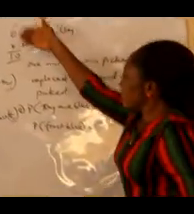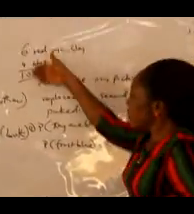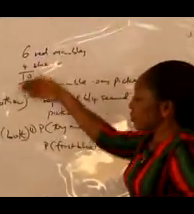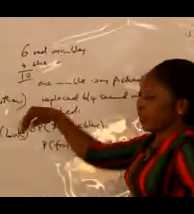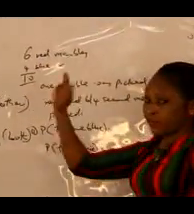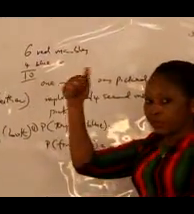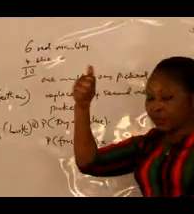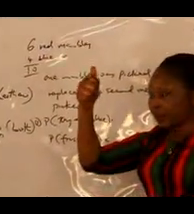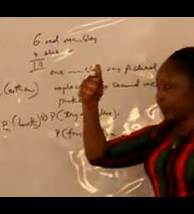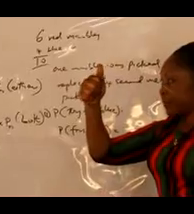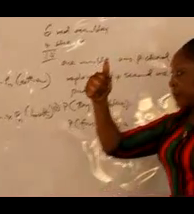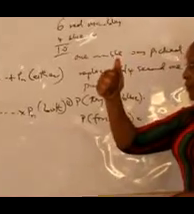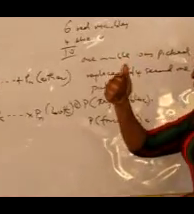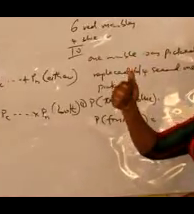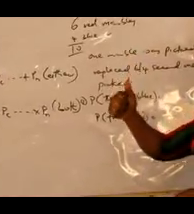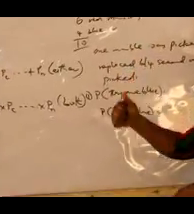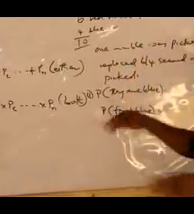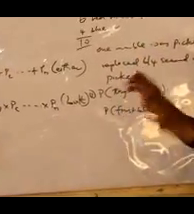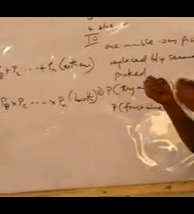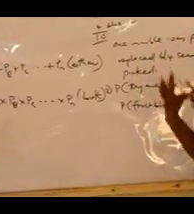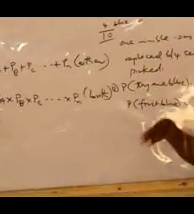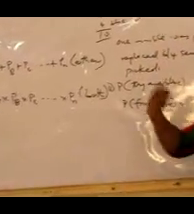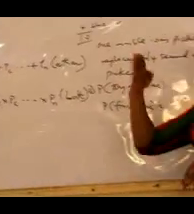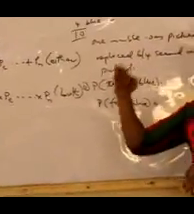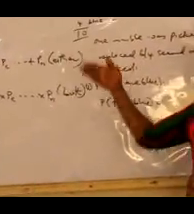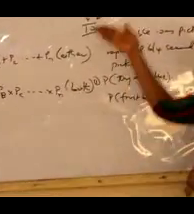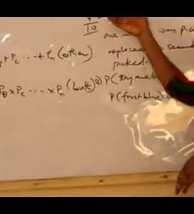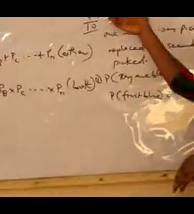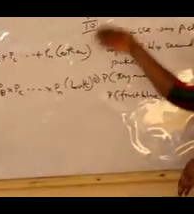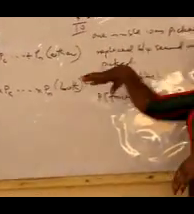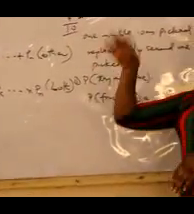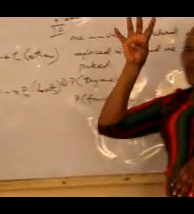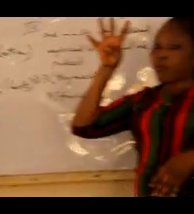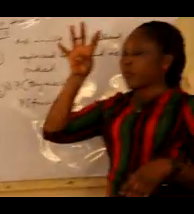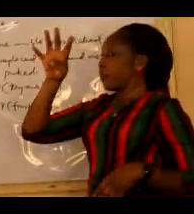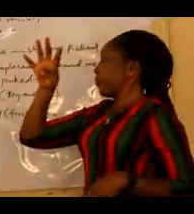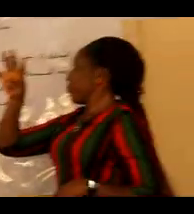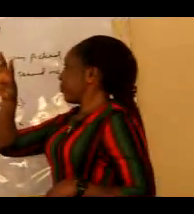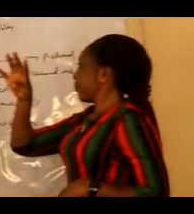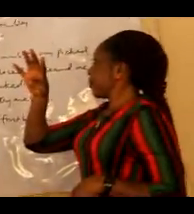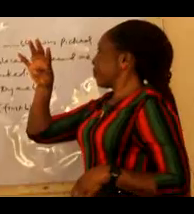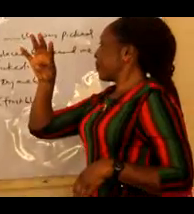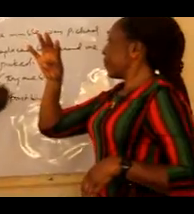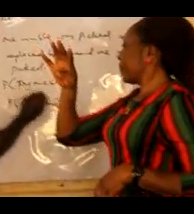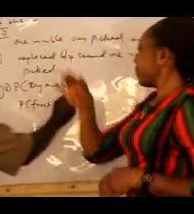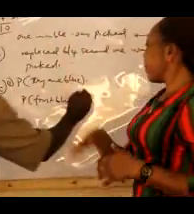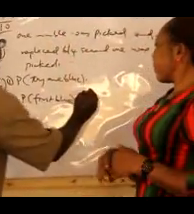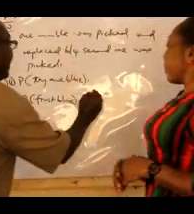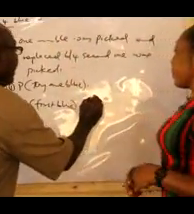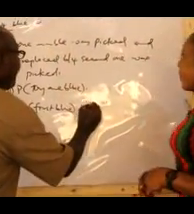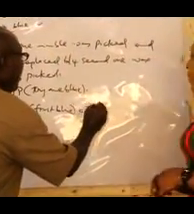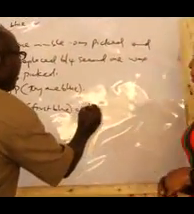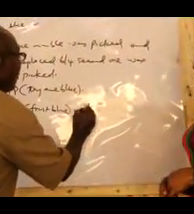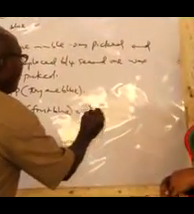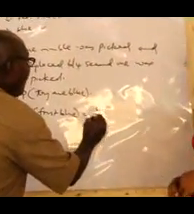Then how many blue marbles are there? 4. Therefore, here we pick the blue marble. Therefore, picking the face to be blue is